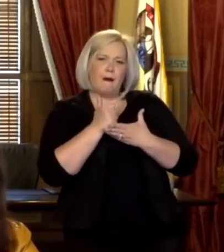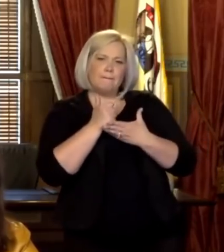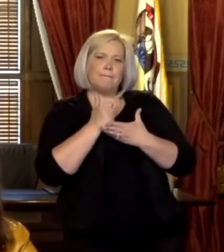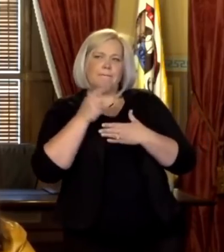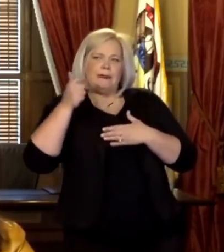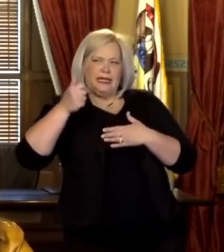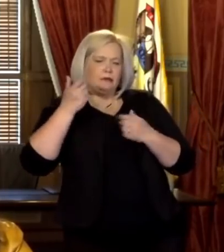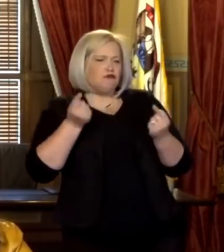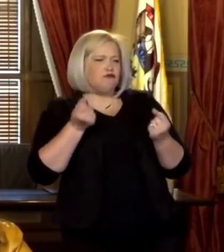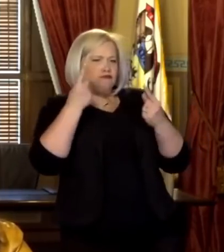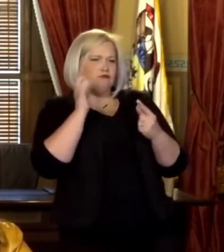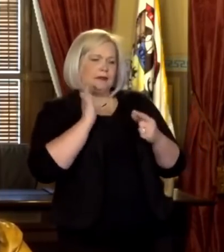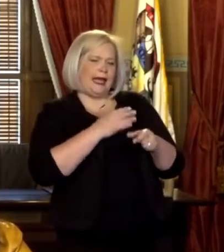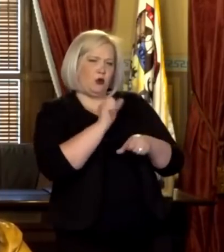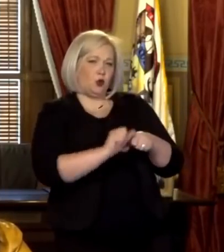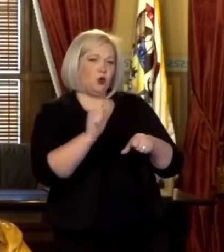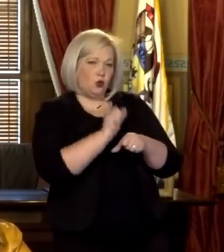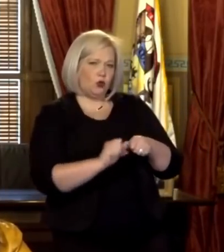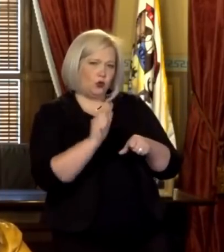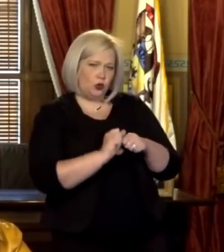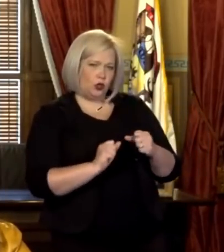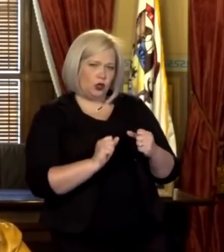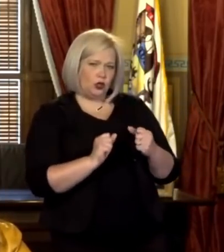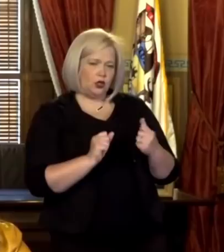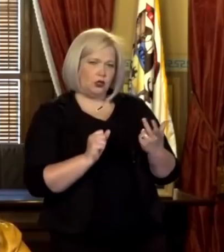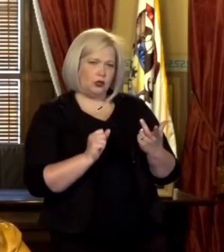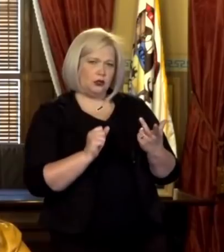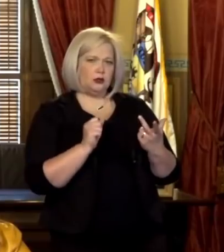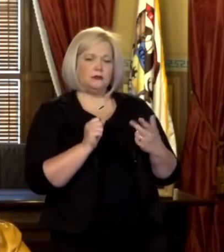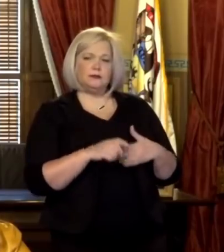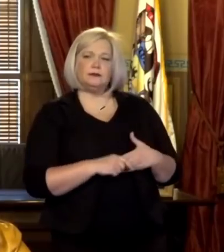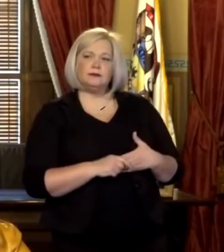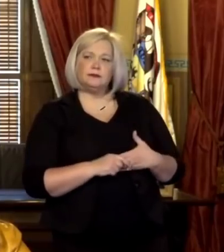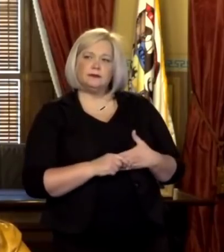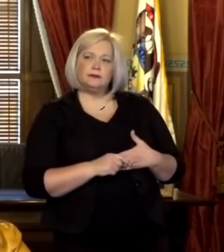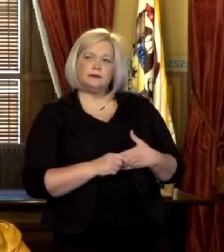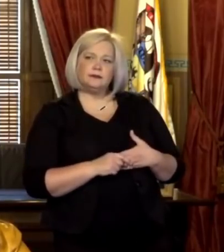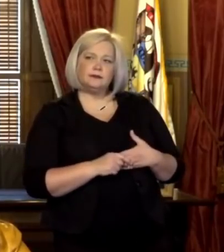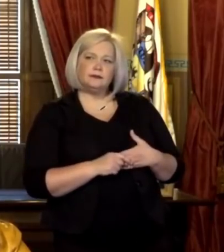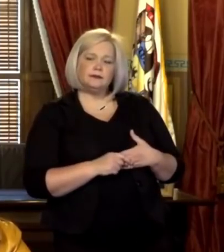getting down to the nitty-gritty of what we as state leaders need.